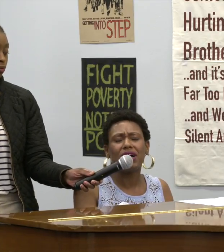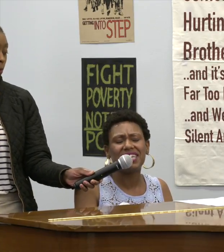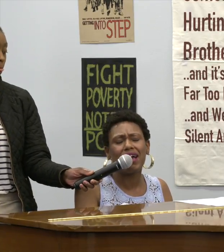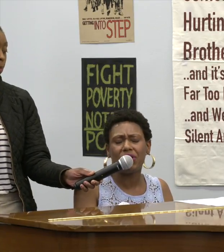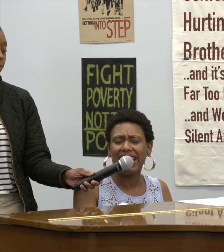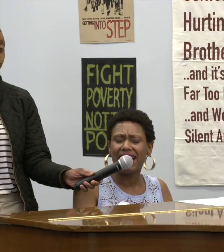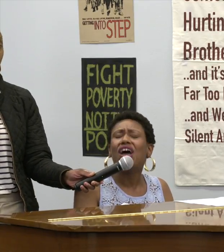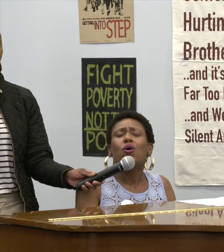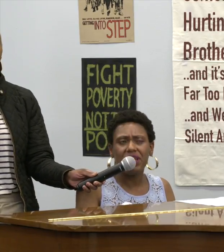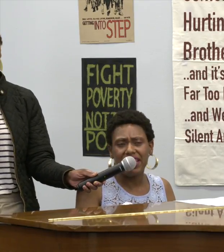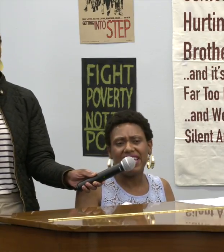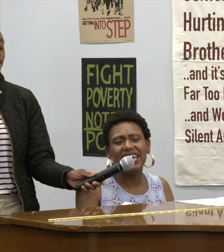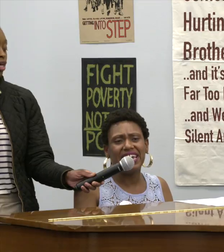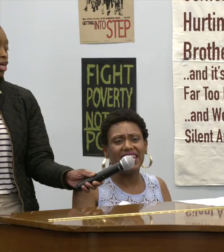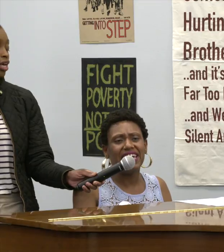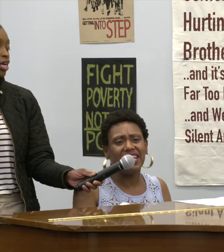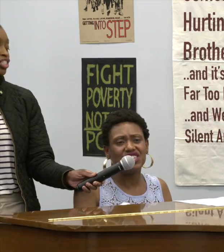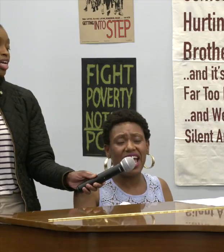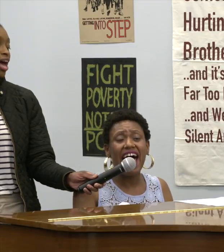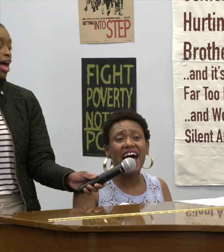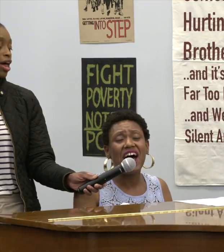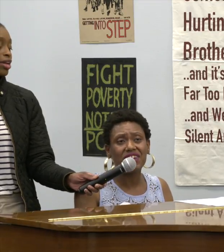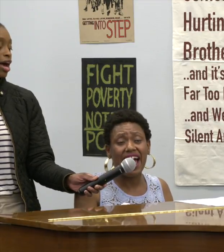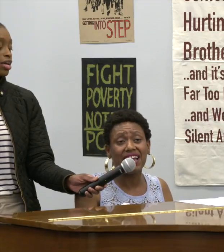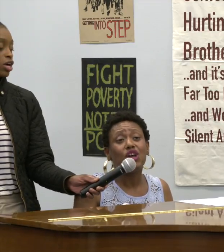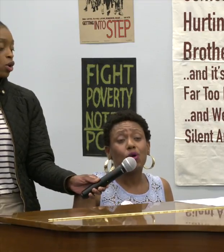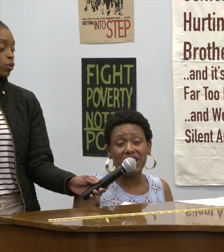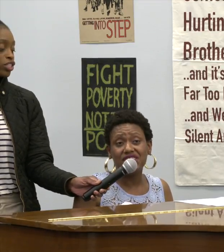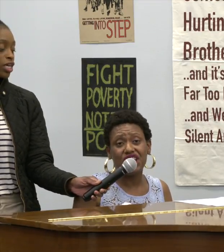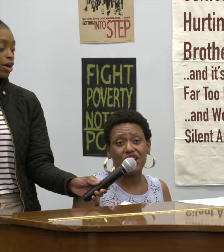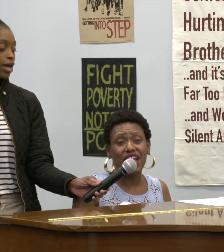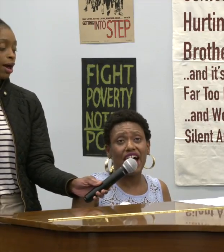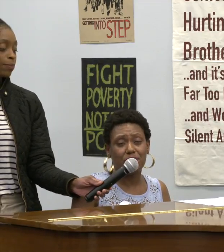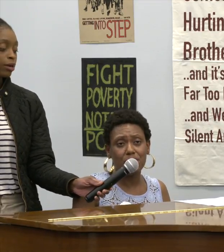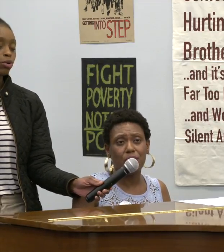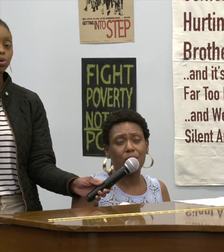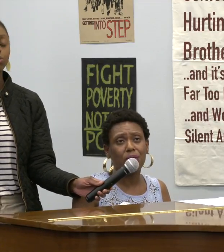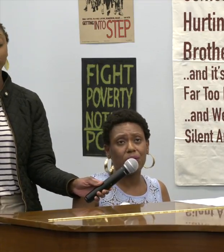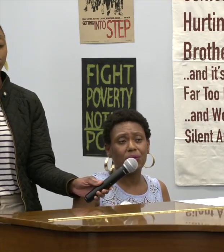We shall not be moved.